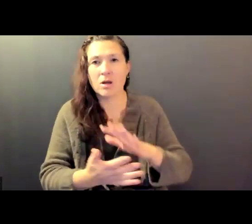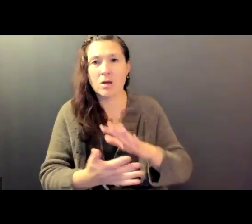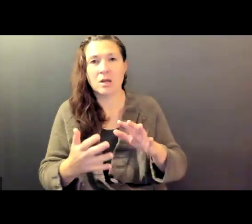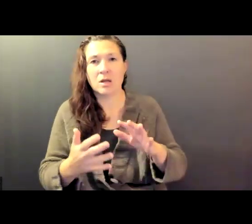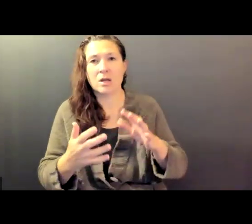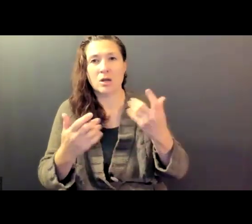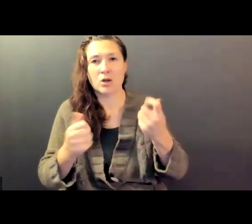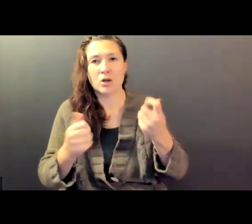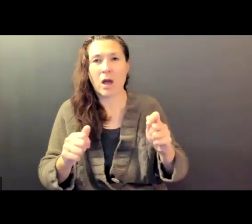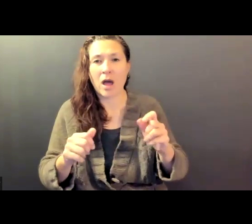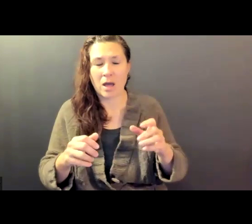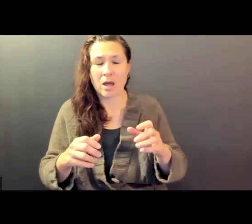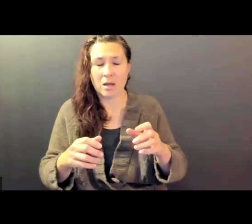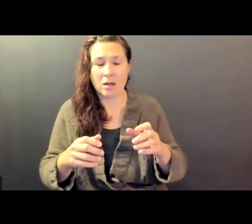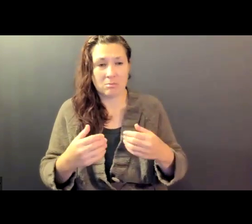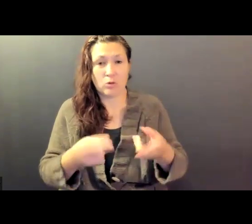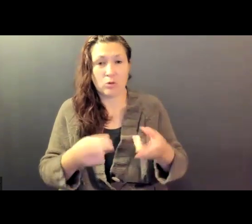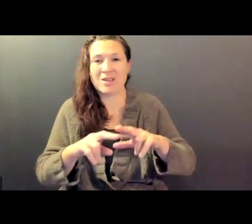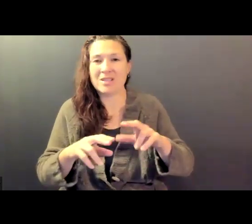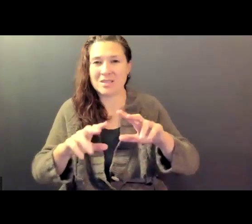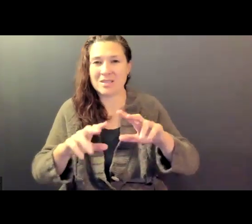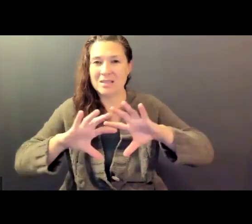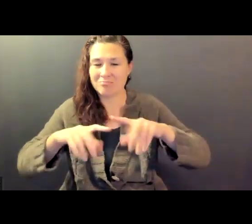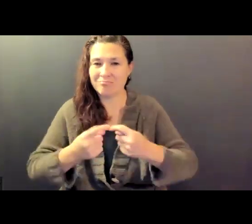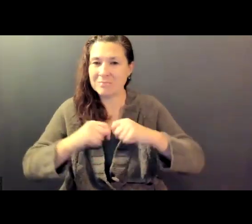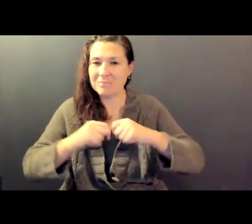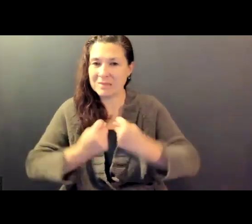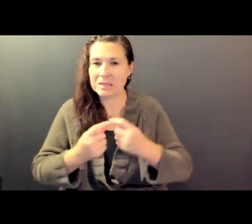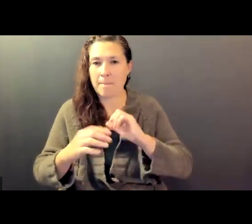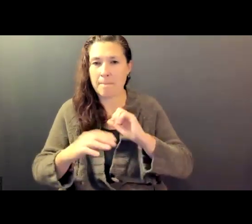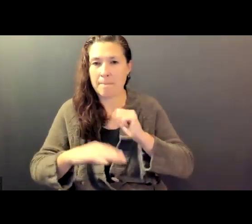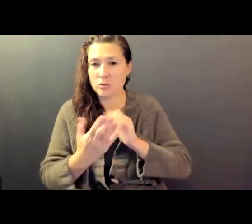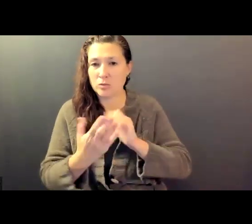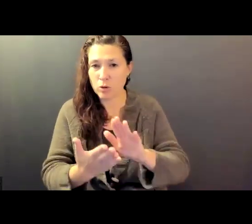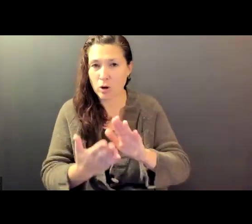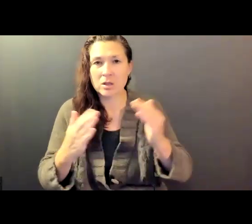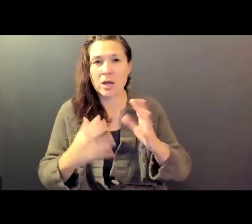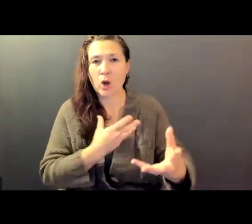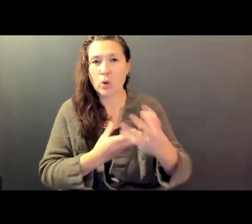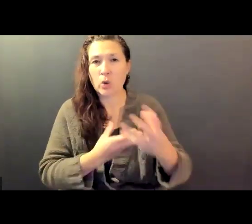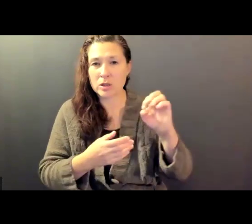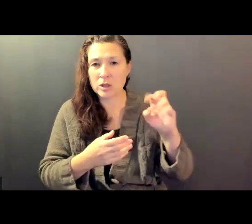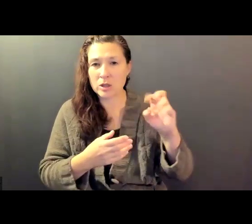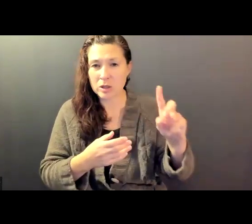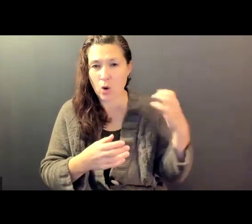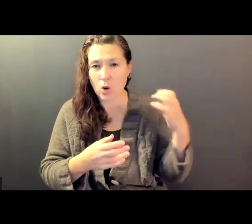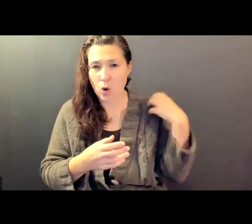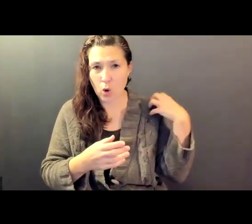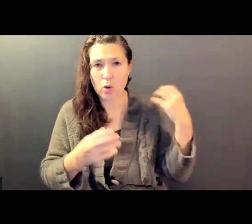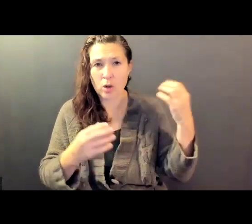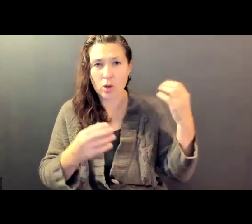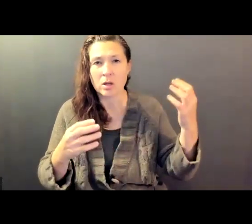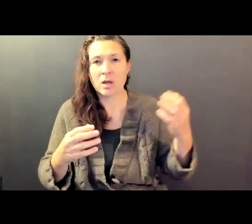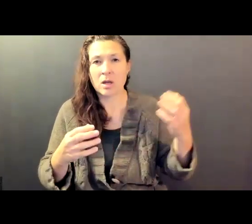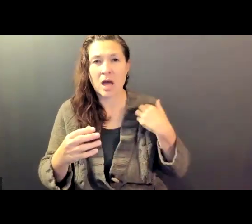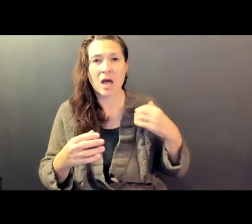working on as a district. We've also hired inclusive education coaches, had stipends for our inclusion planning teams to build their